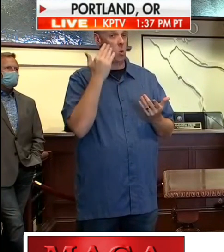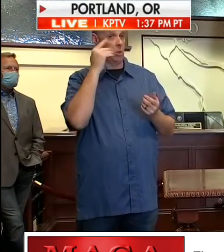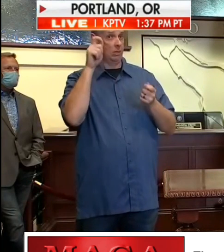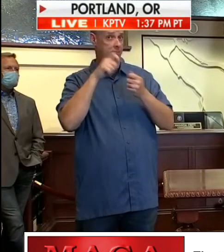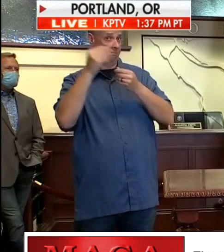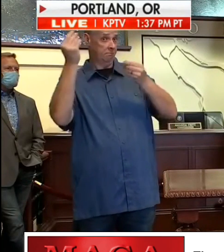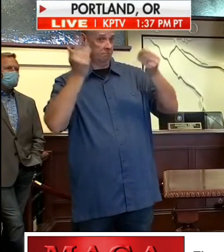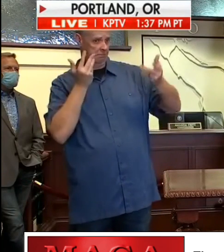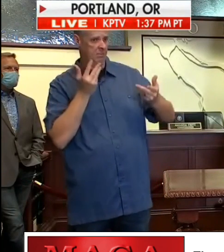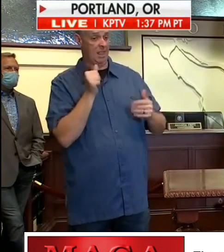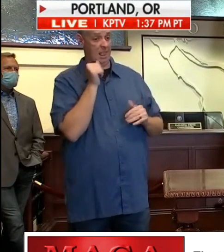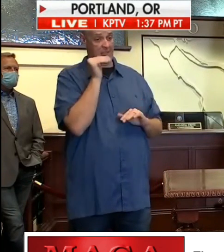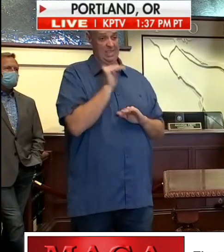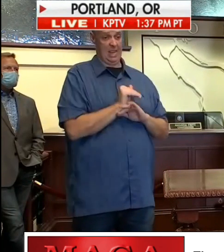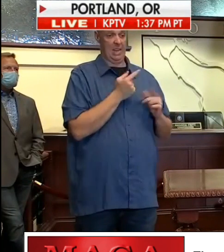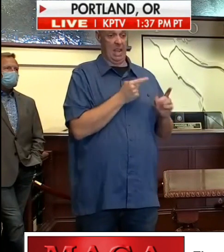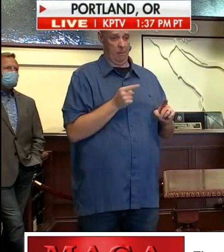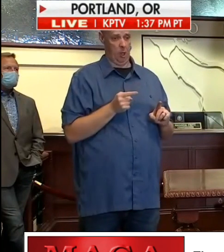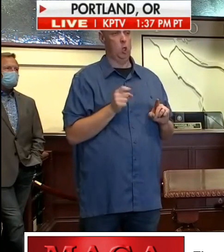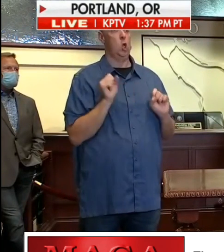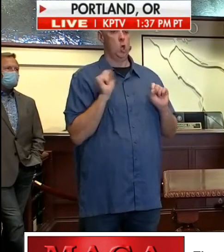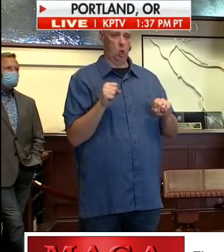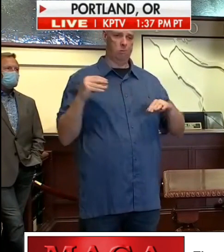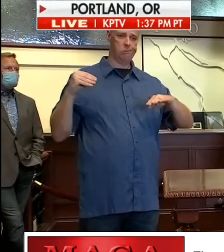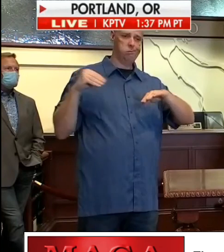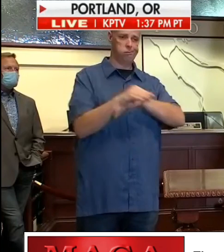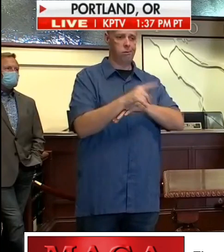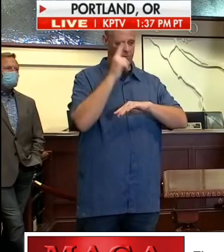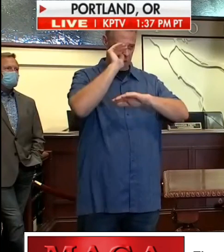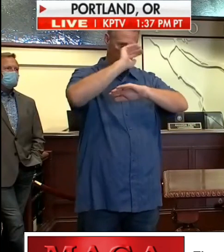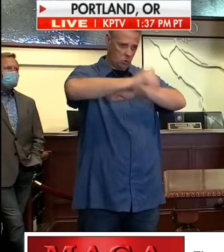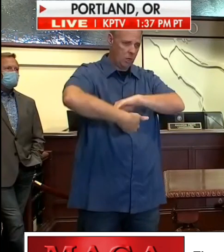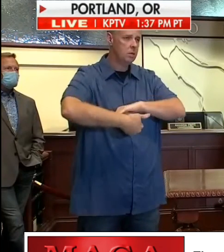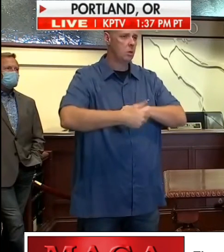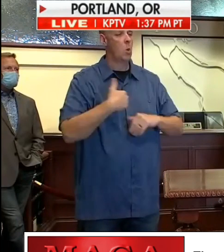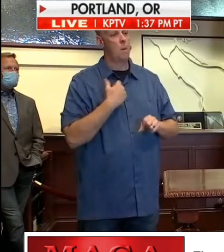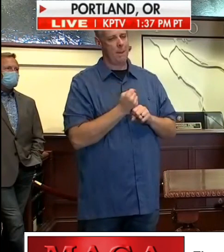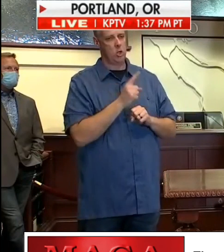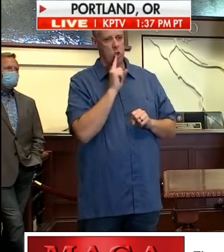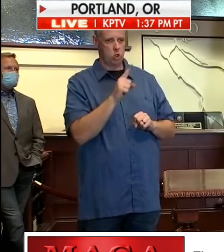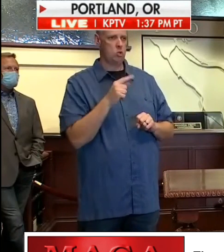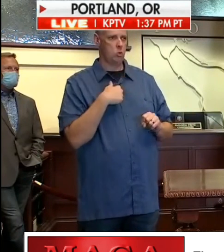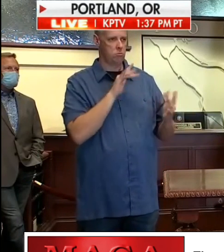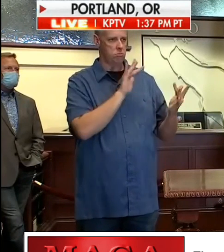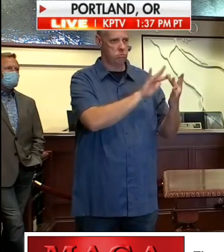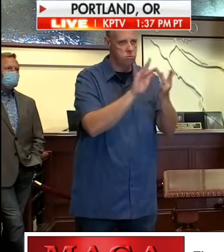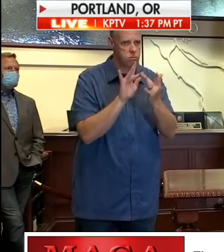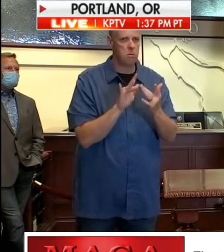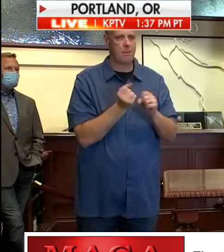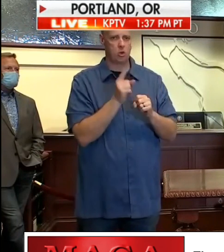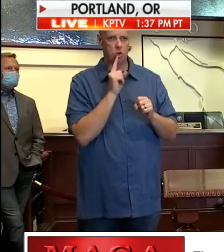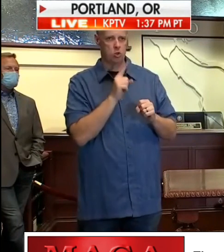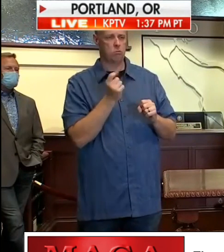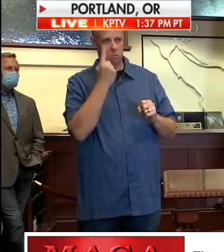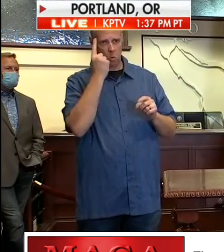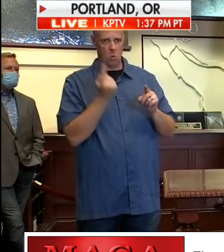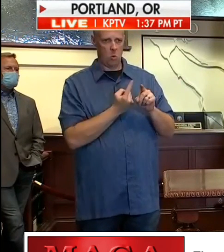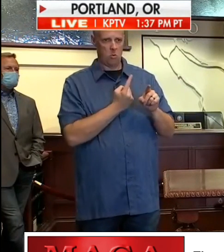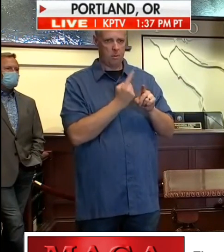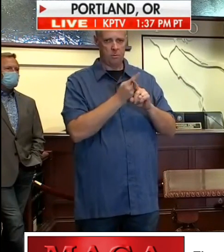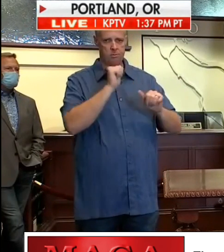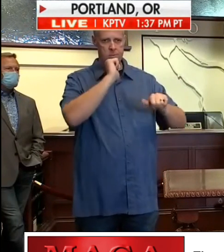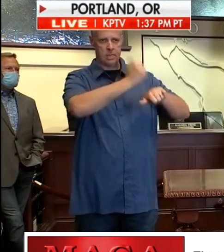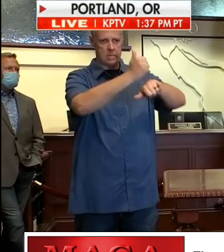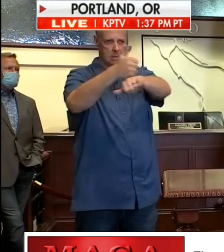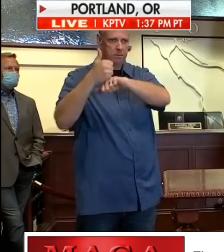possible that what happened last night could play a factor in what happens tonight. So we want to make sure we've reached out to everyone we can to get the proper resources in